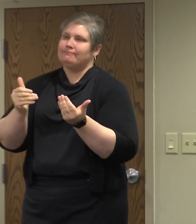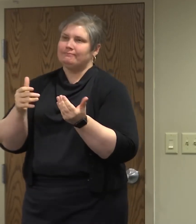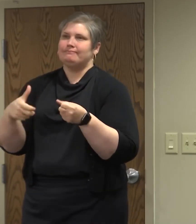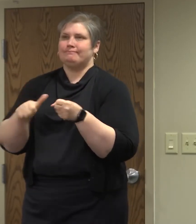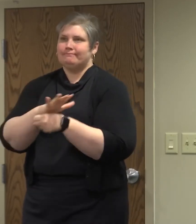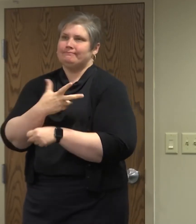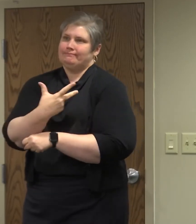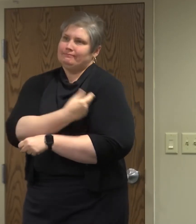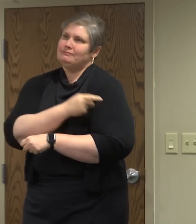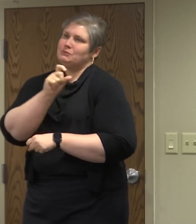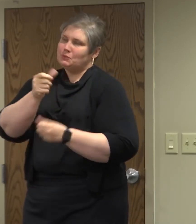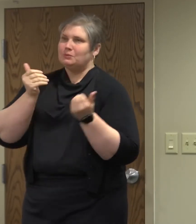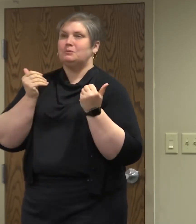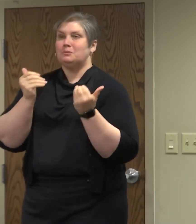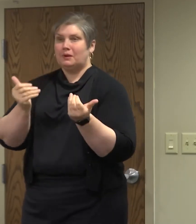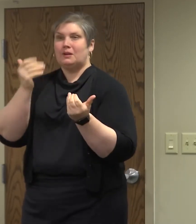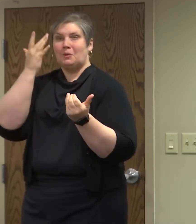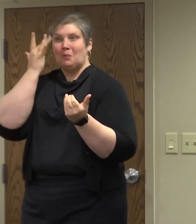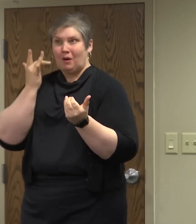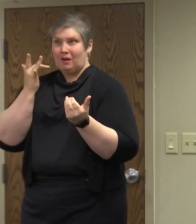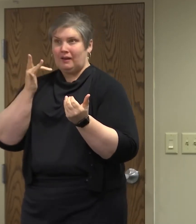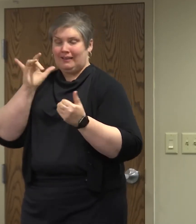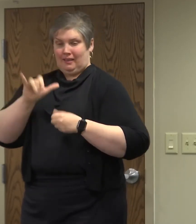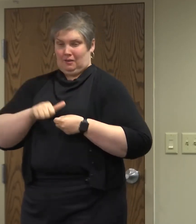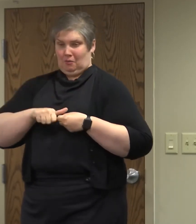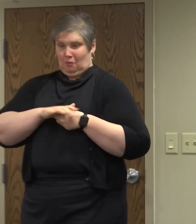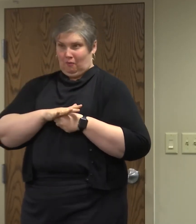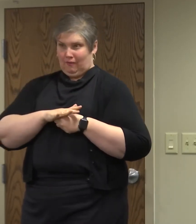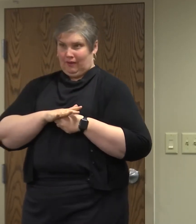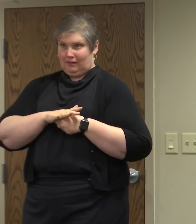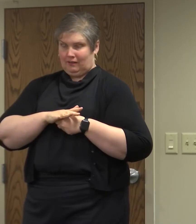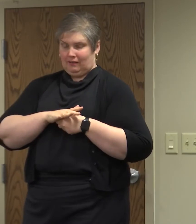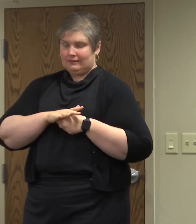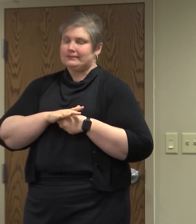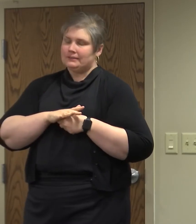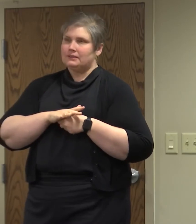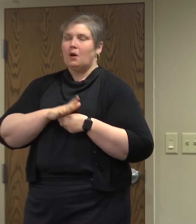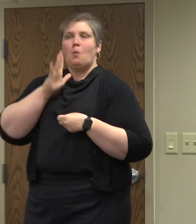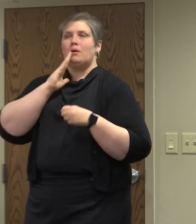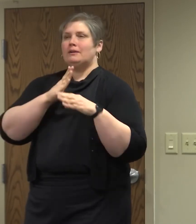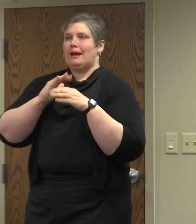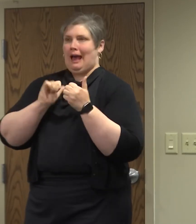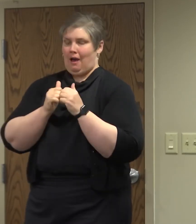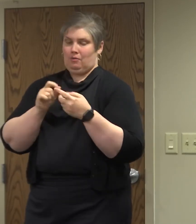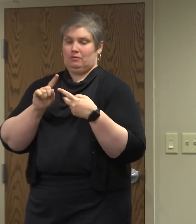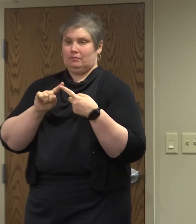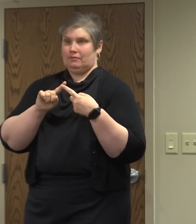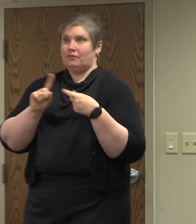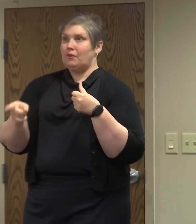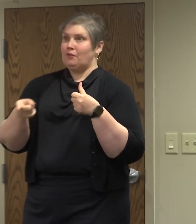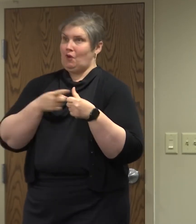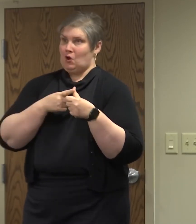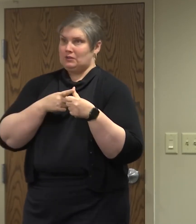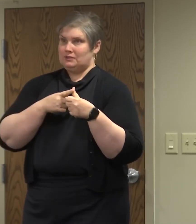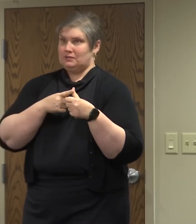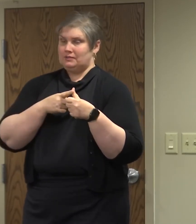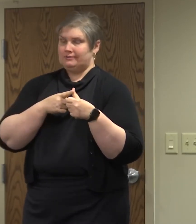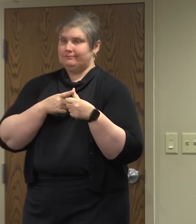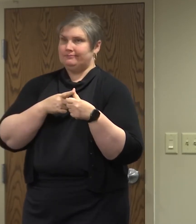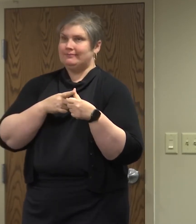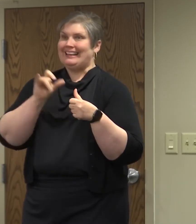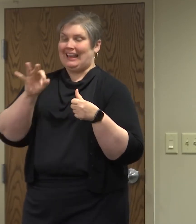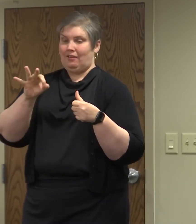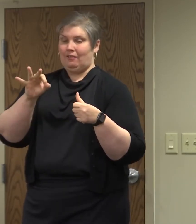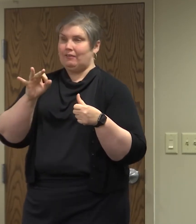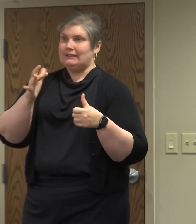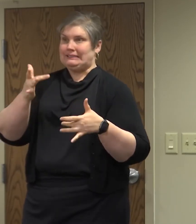the infection, and when you do get a breakthrough infection, it's short and you're not likely